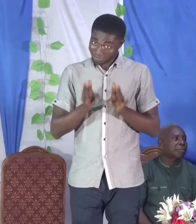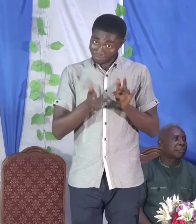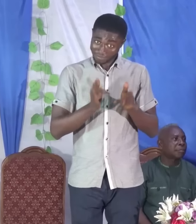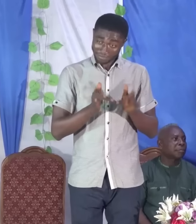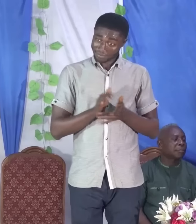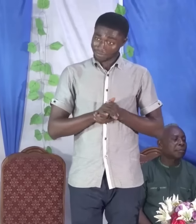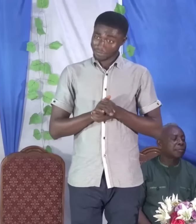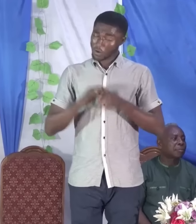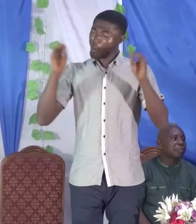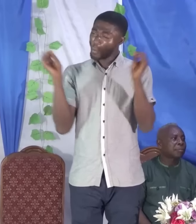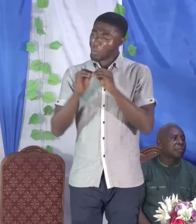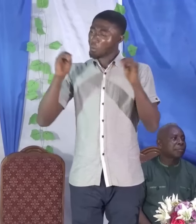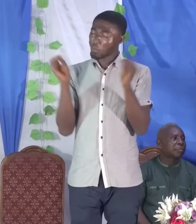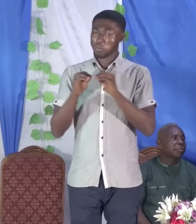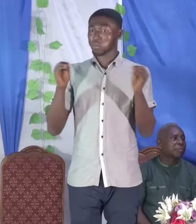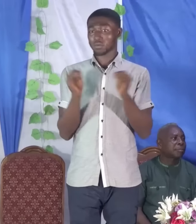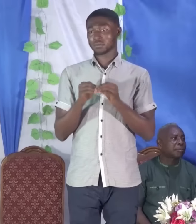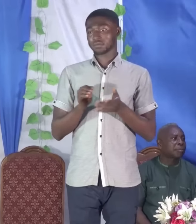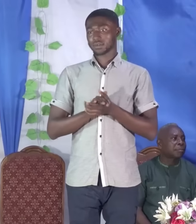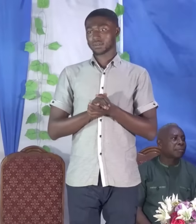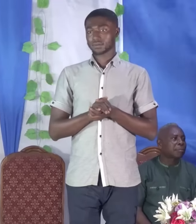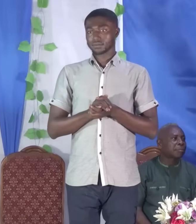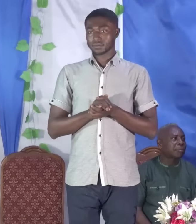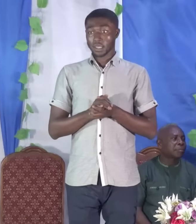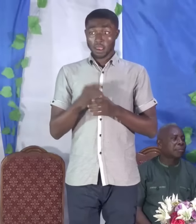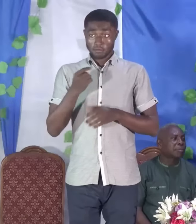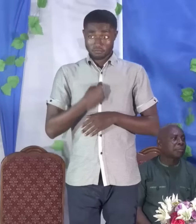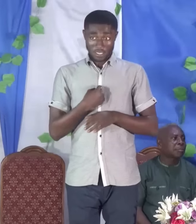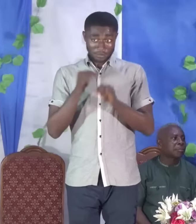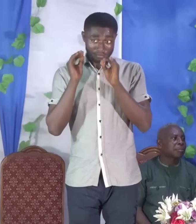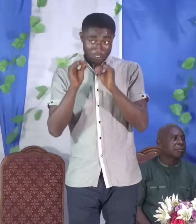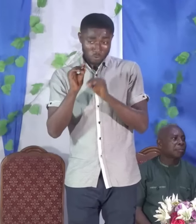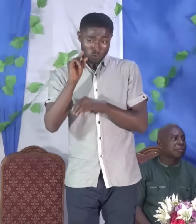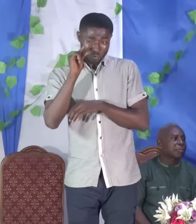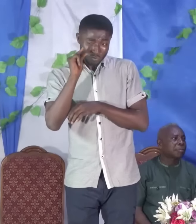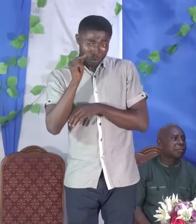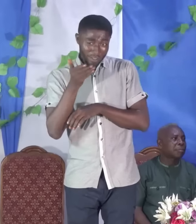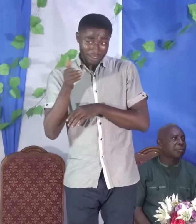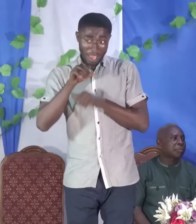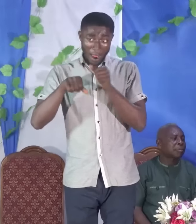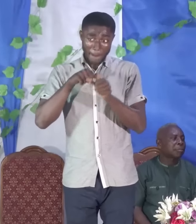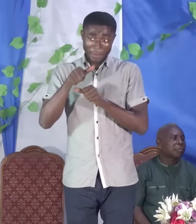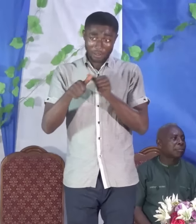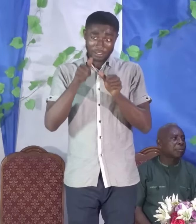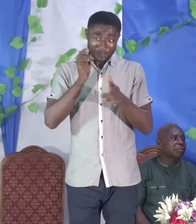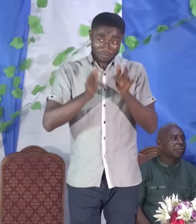ejamamo I mean sure ade bia ye technical e o bible mu between ejamamo and sikani bre